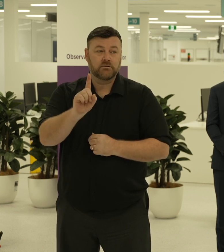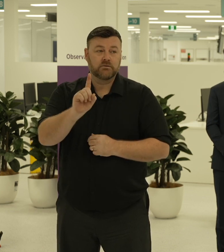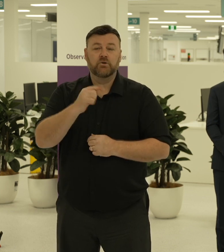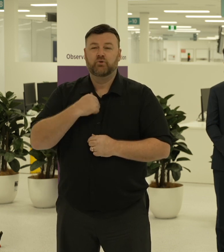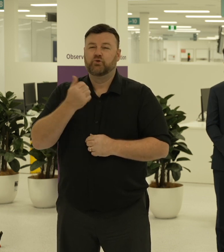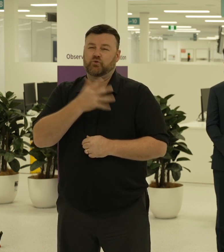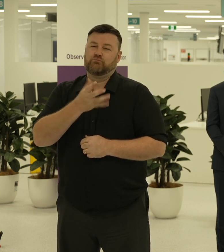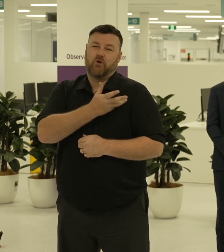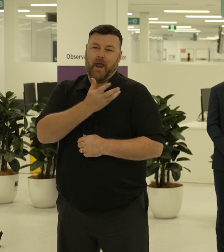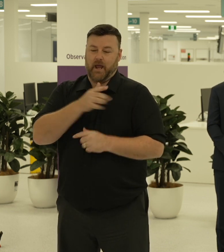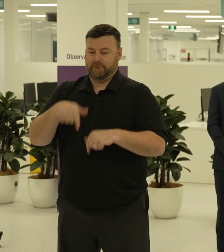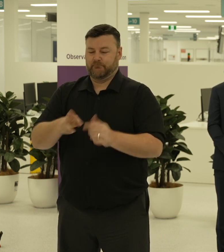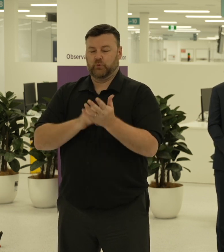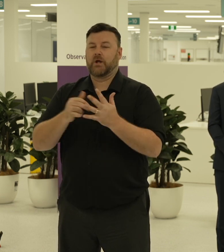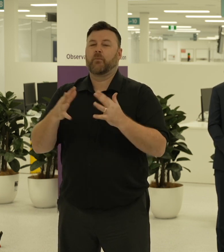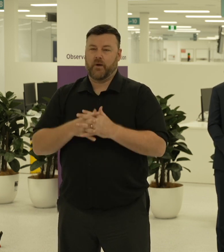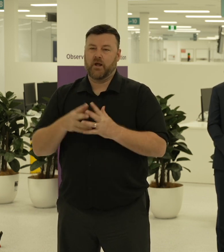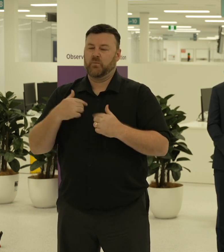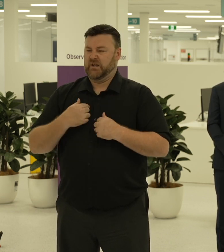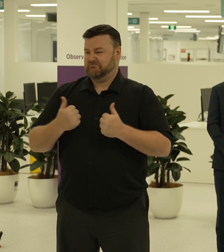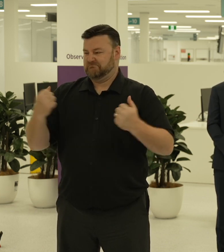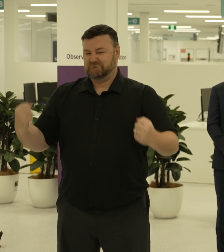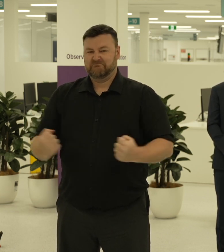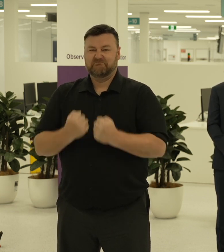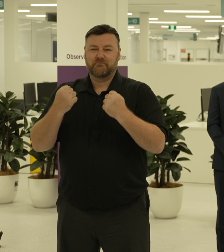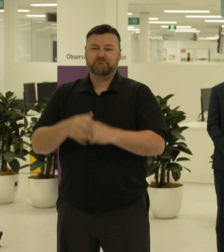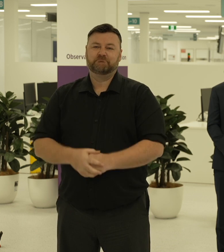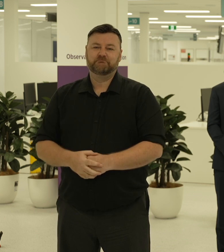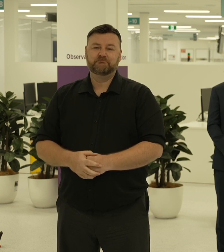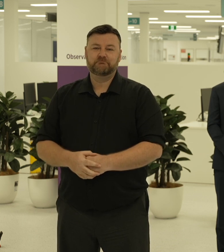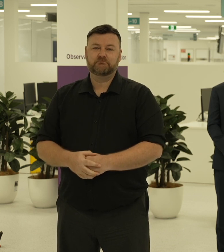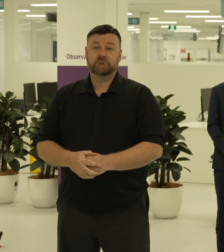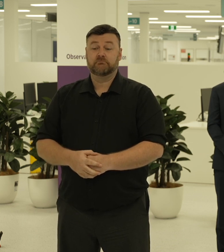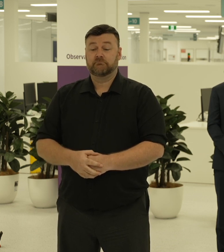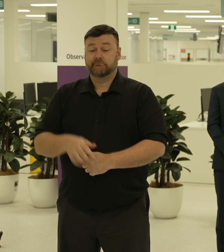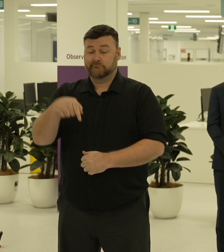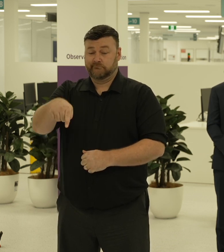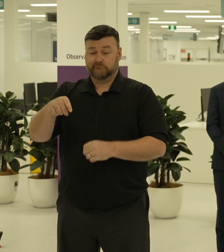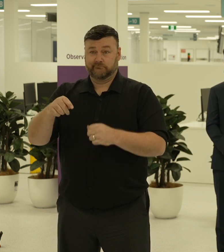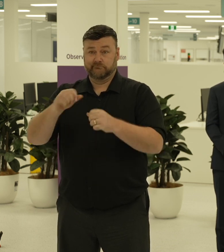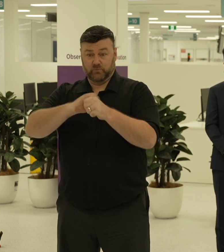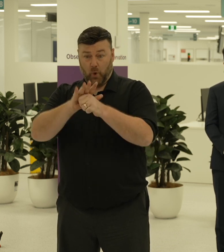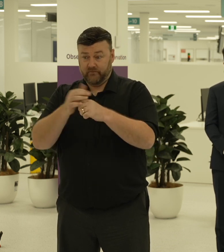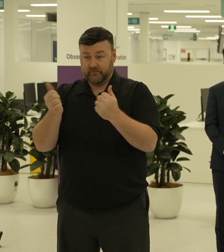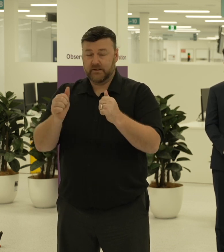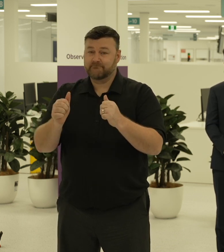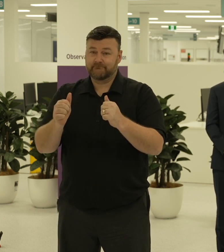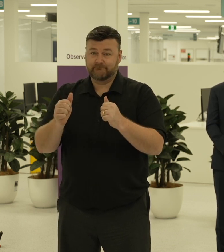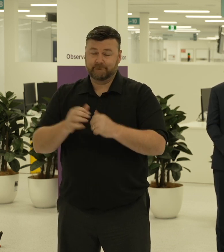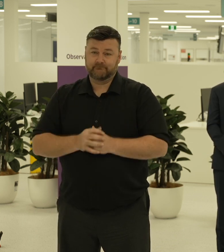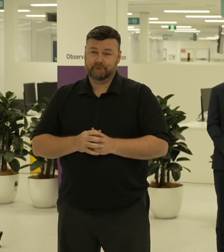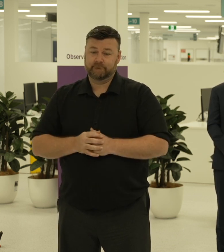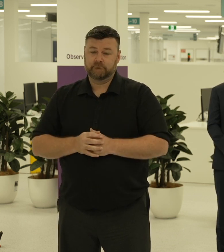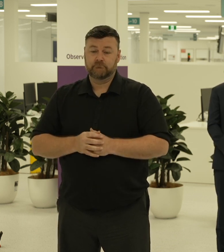our great state. There'll be many challenges to come. This pandemic is not over, and that's why today we are launching our booster campaign.